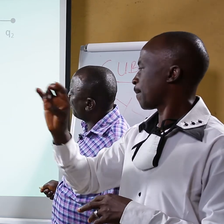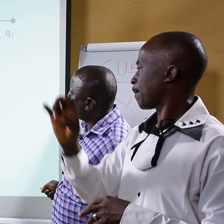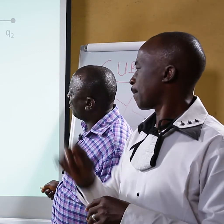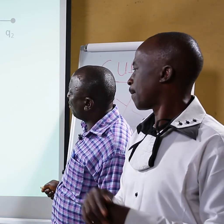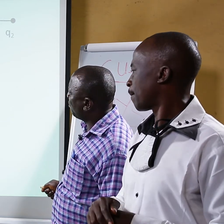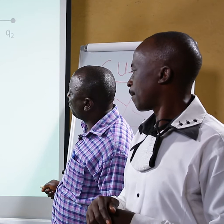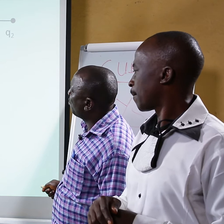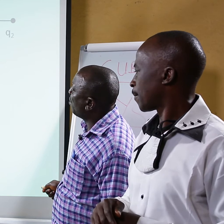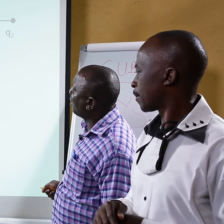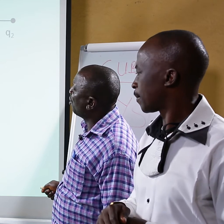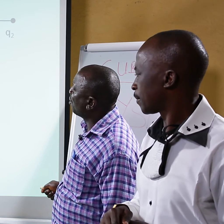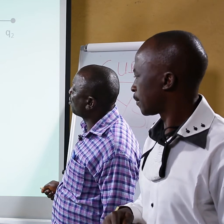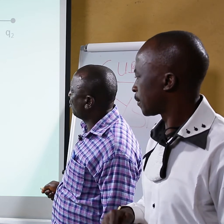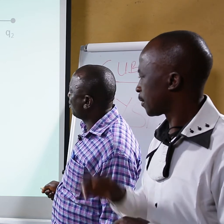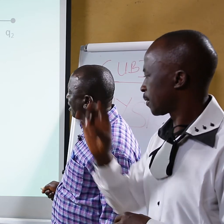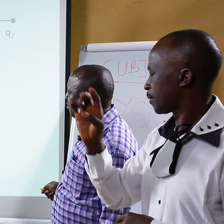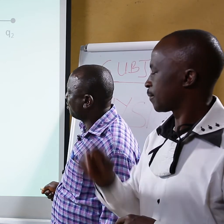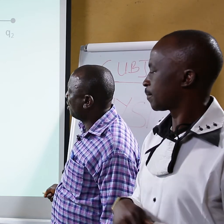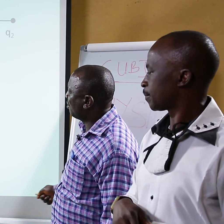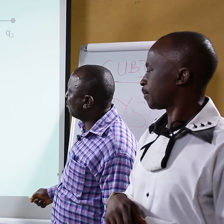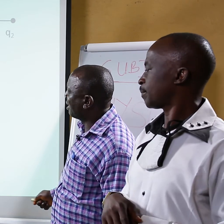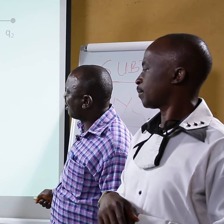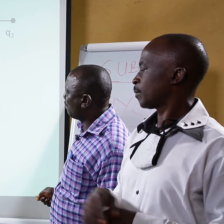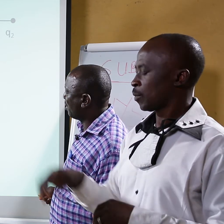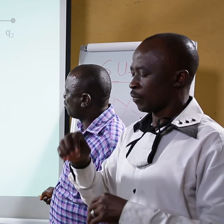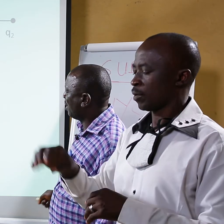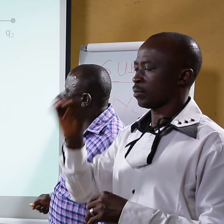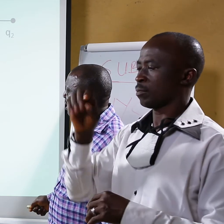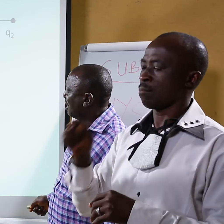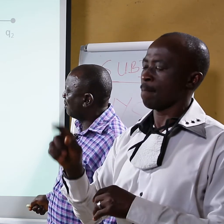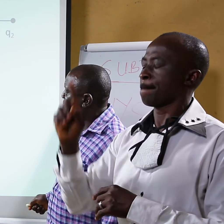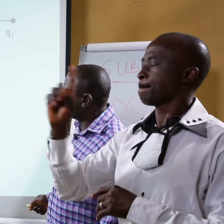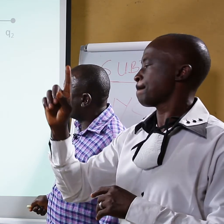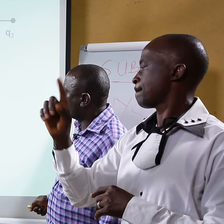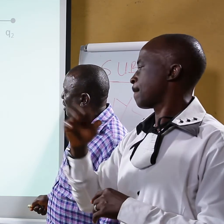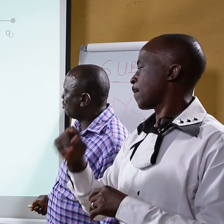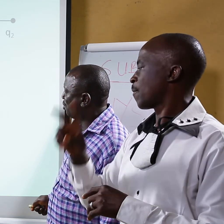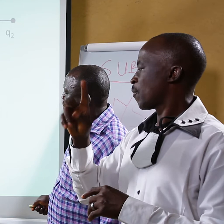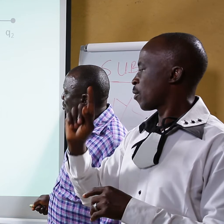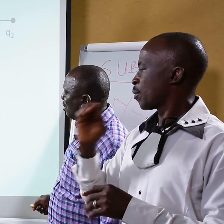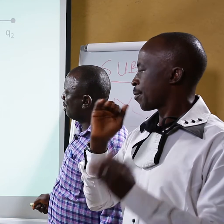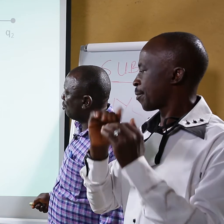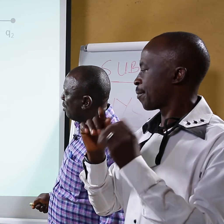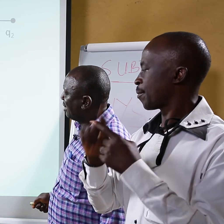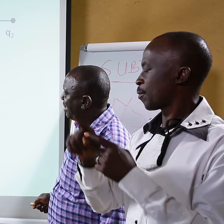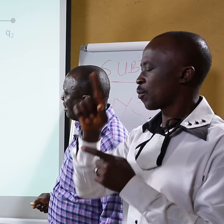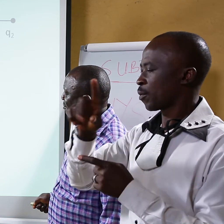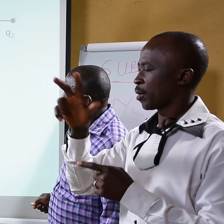to power of minus 7 over 0.1. And V1 will be equals to